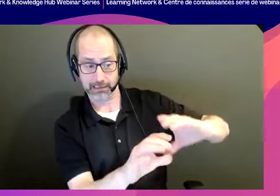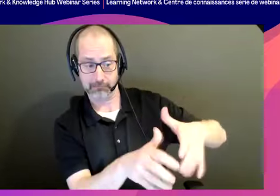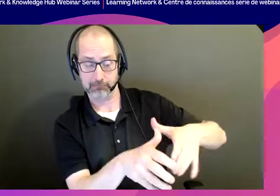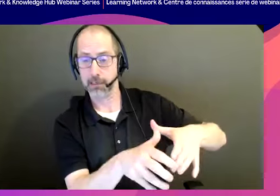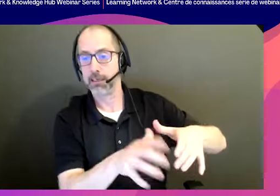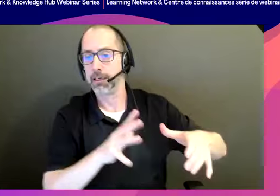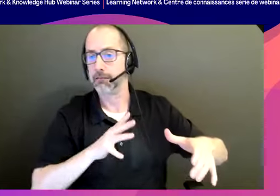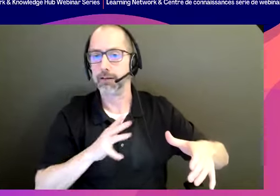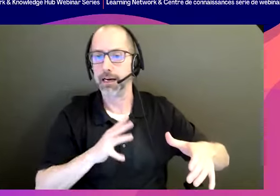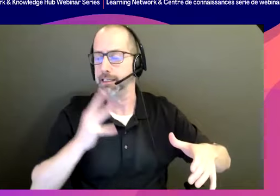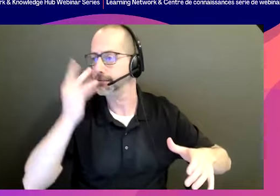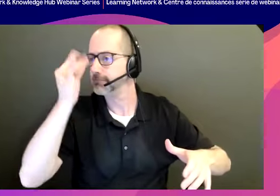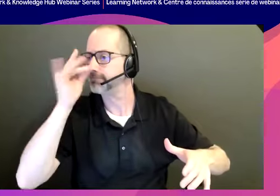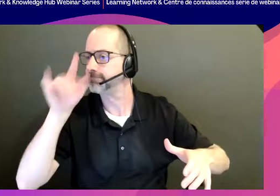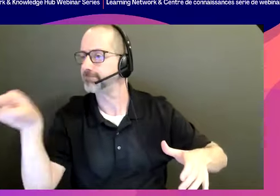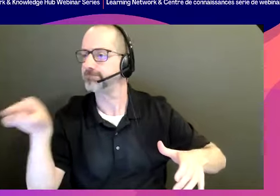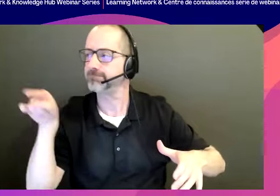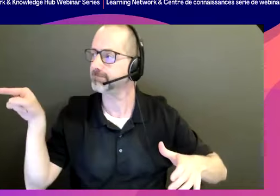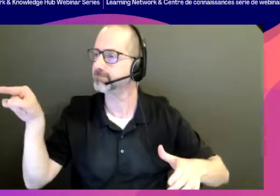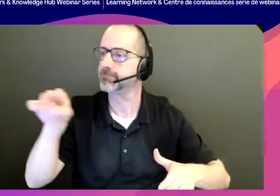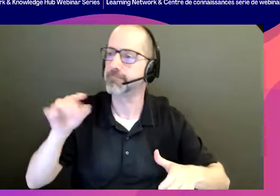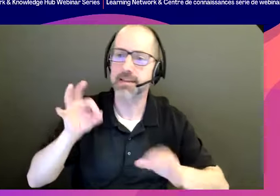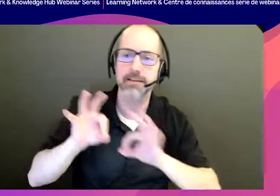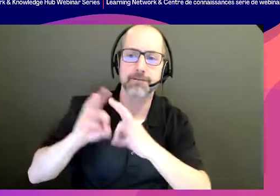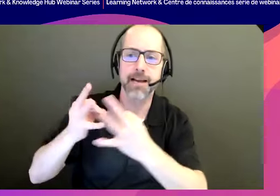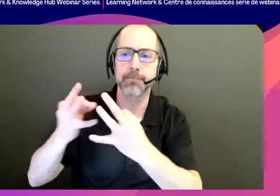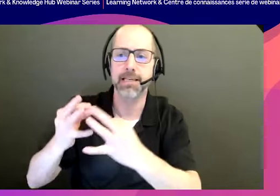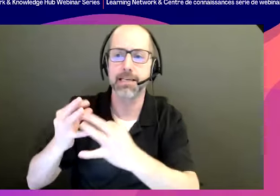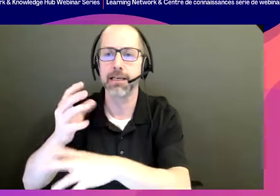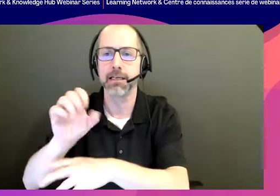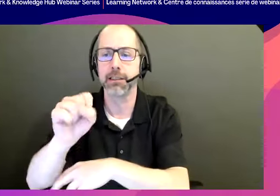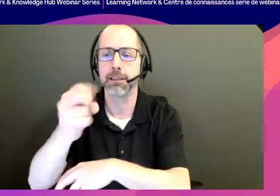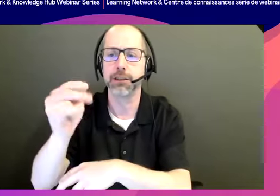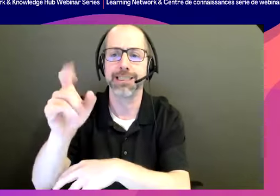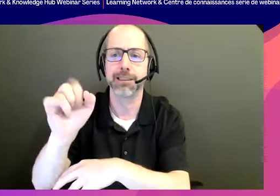shelter where mom and children could go together.